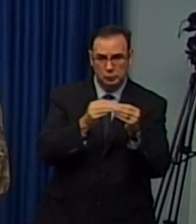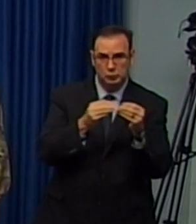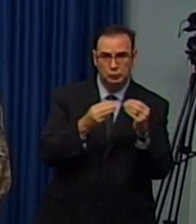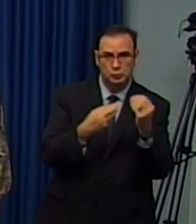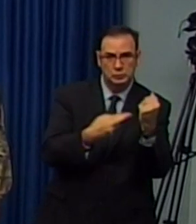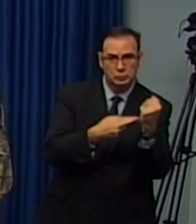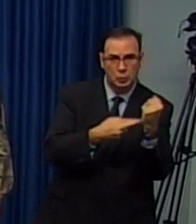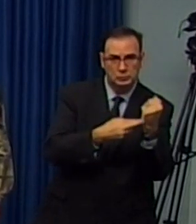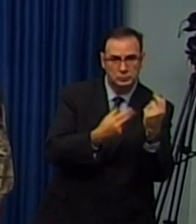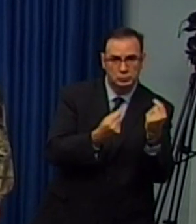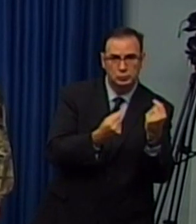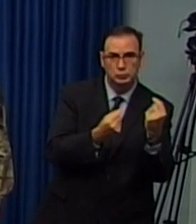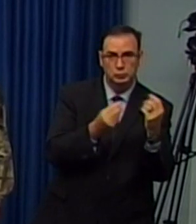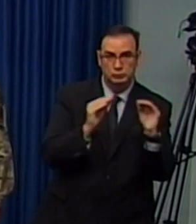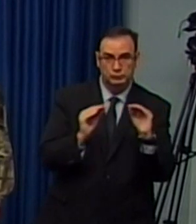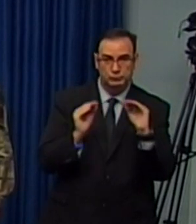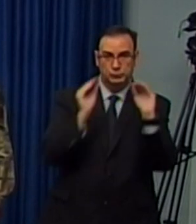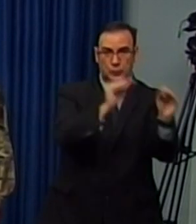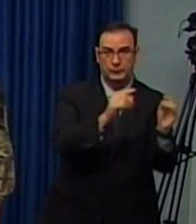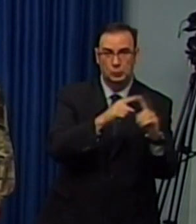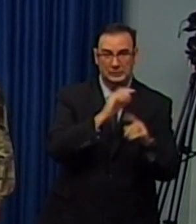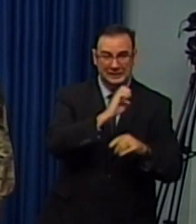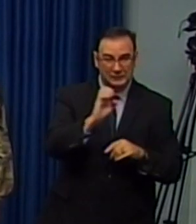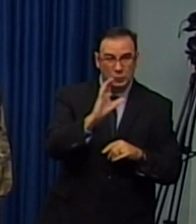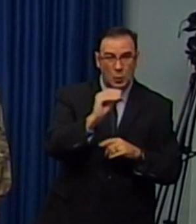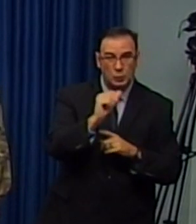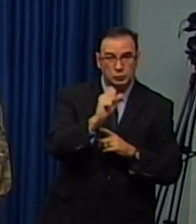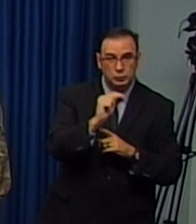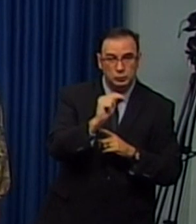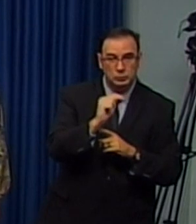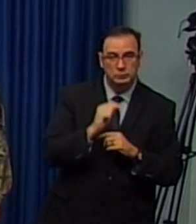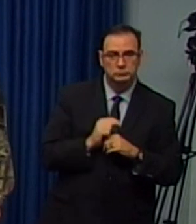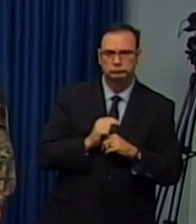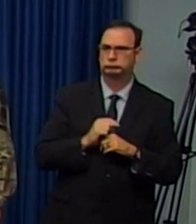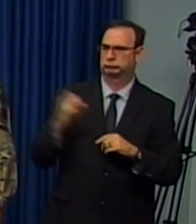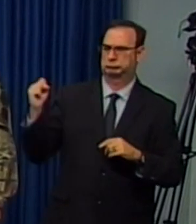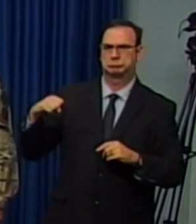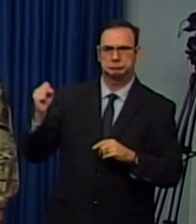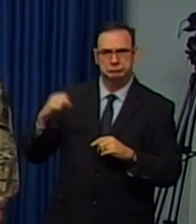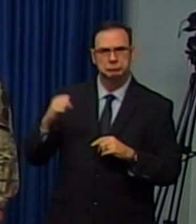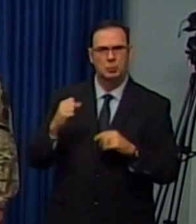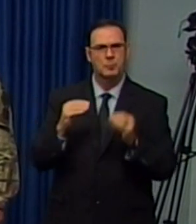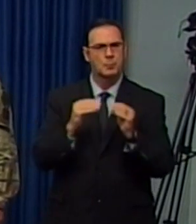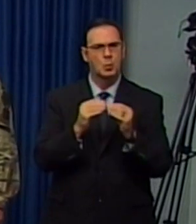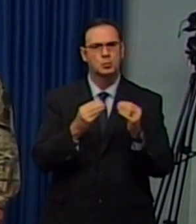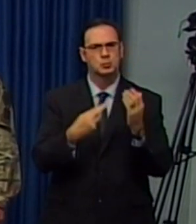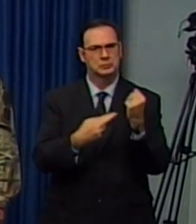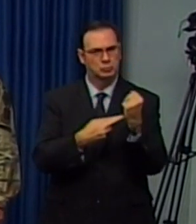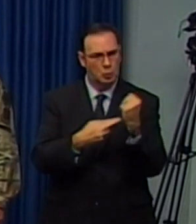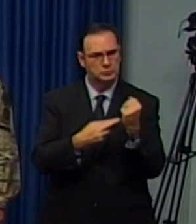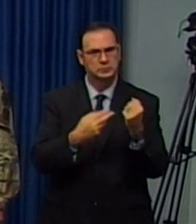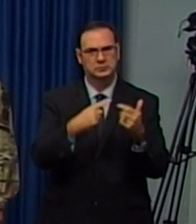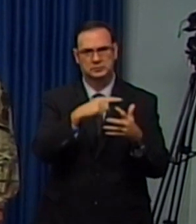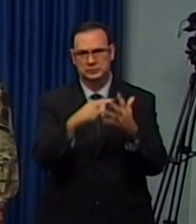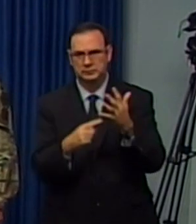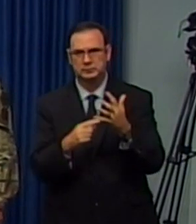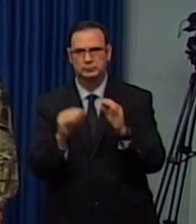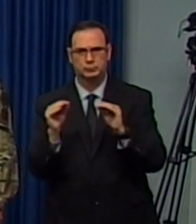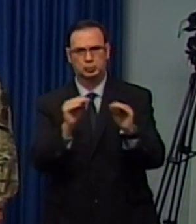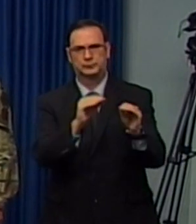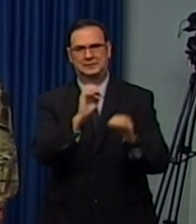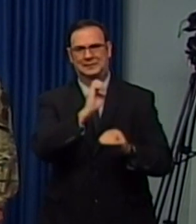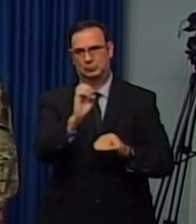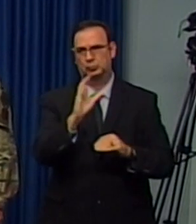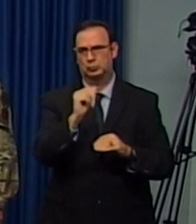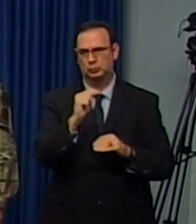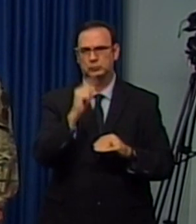light of that? It'll be more targeted. We're also going to be likely doing probably more National